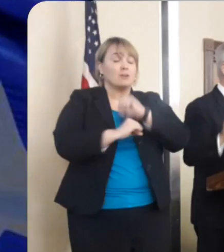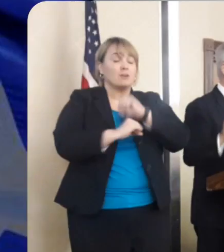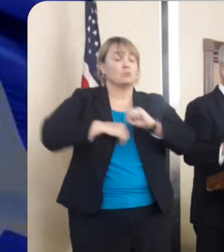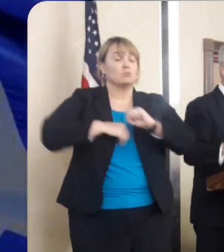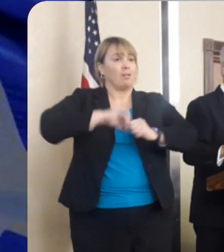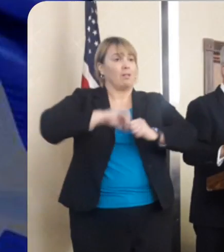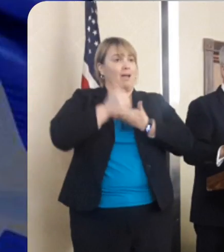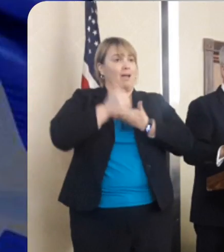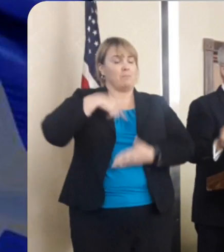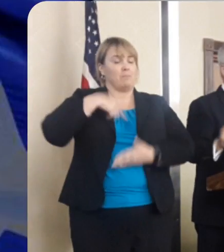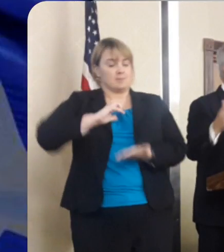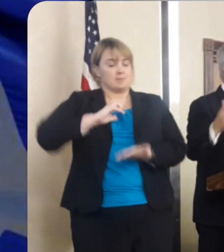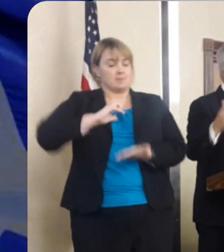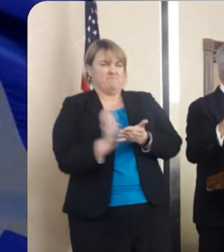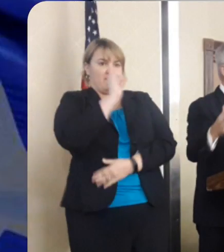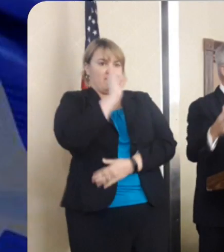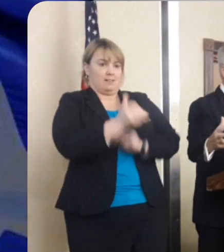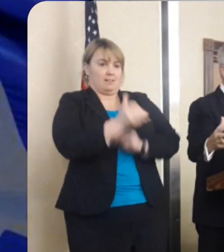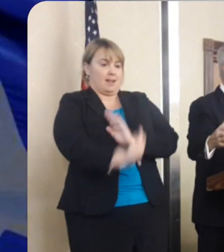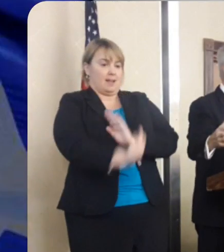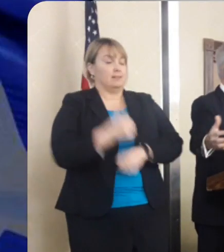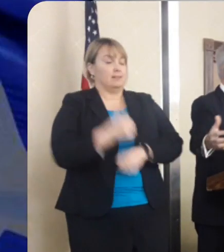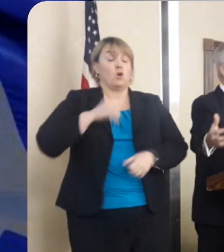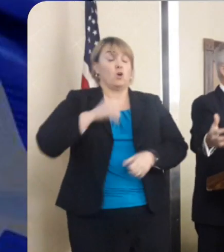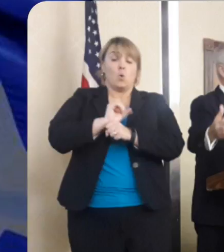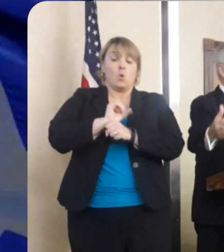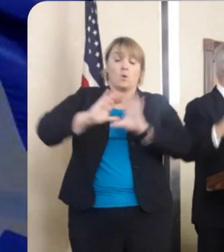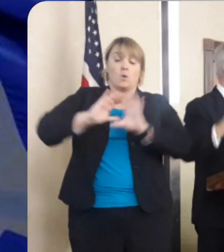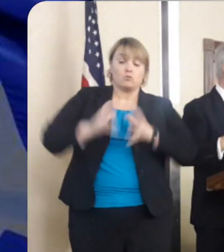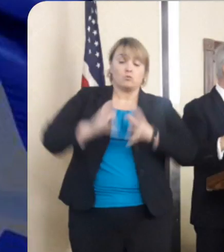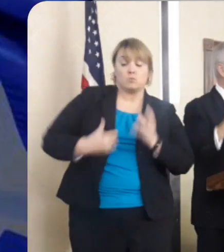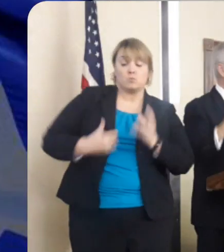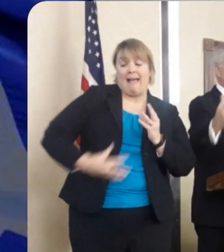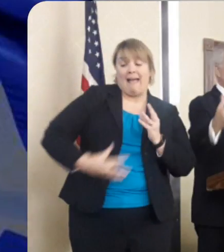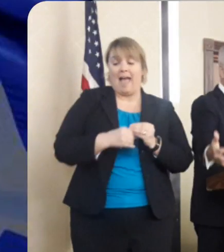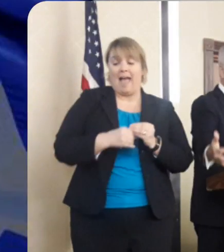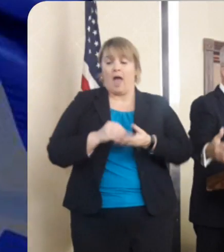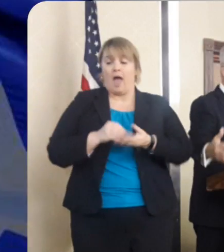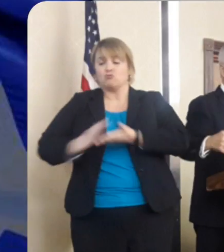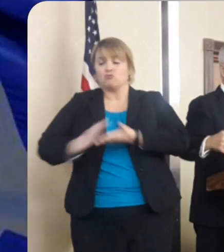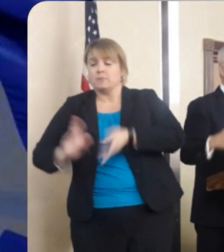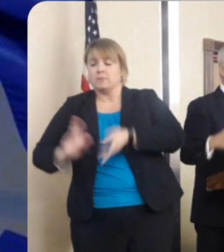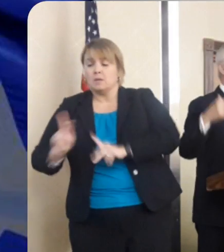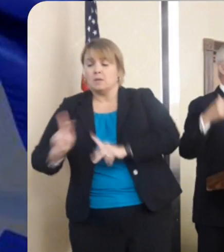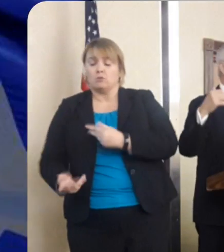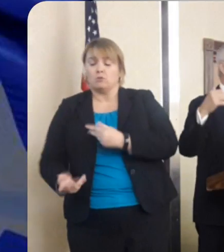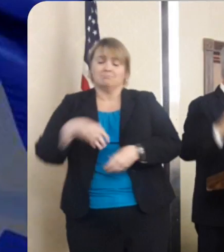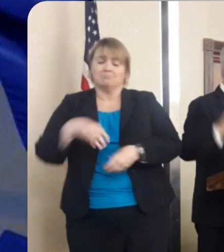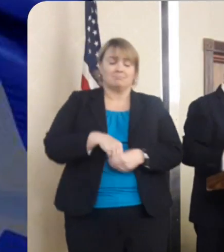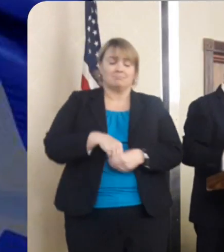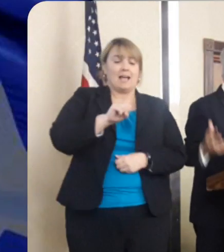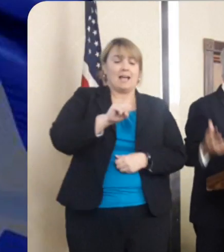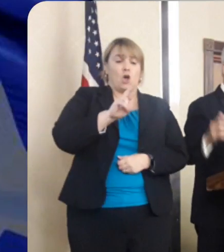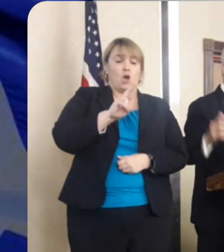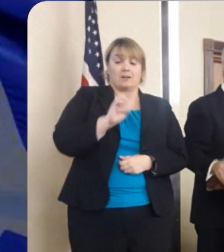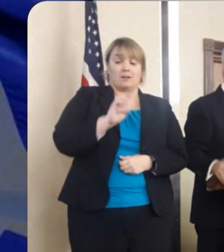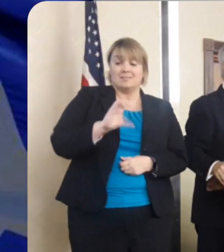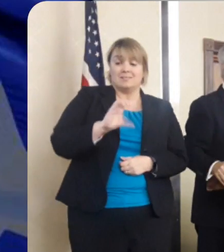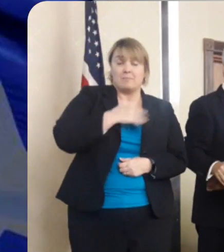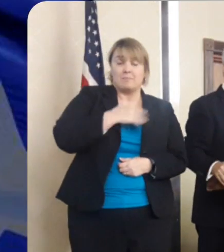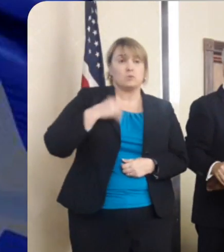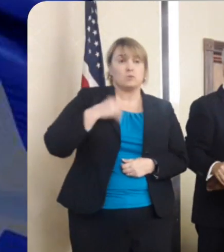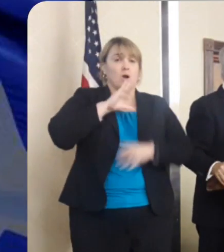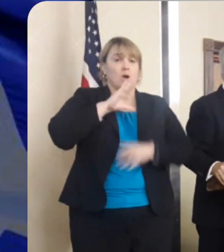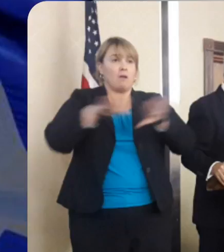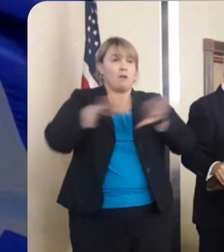working groups will add and drop people, will bring on SRC members and non-SRC members at every opportunity as